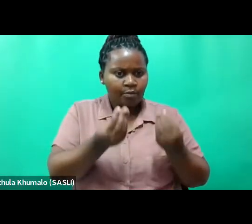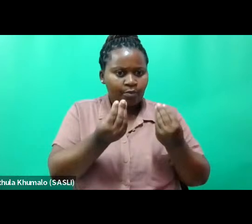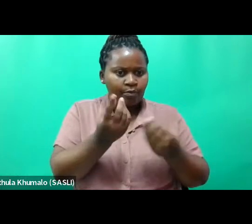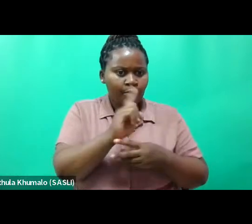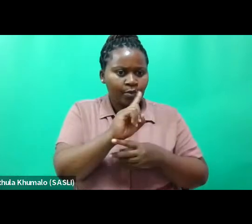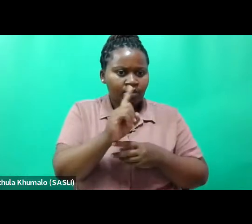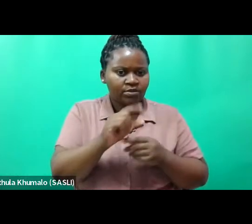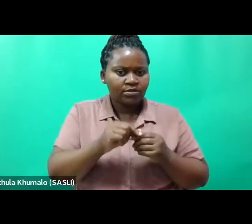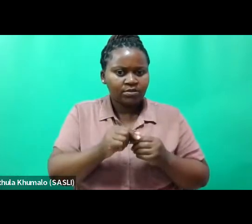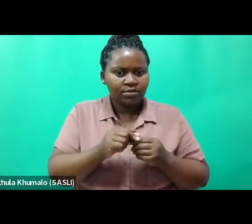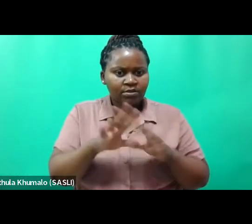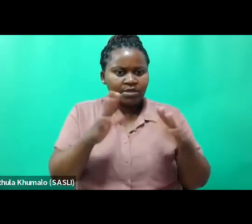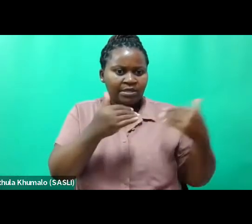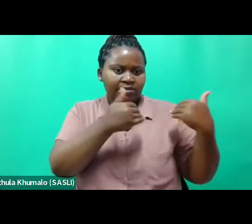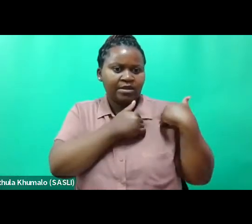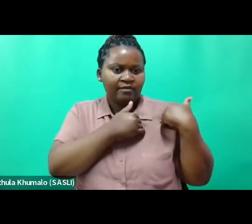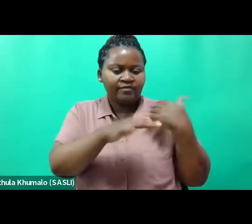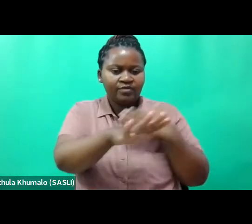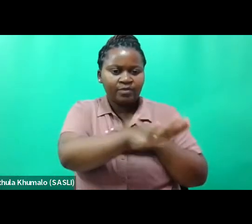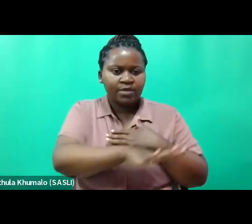a safe space,